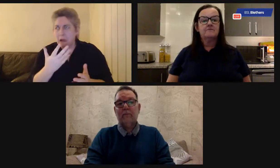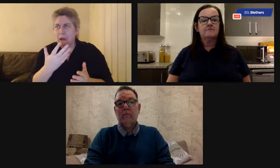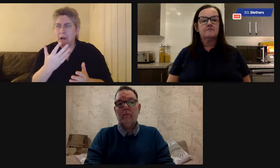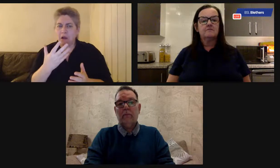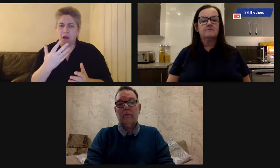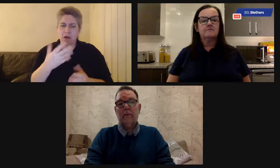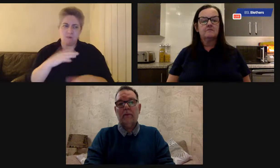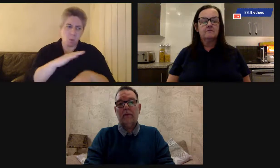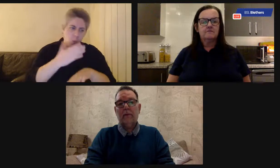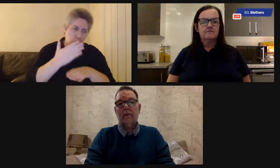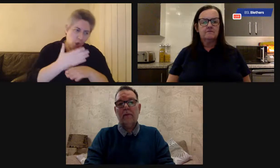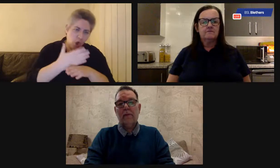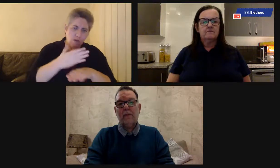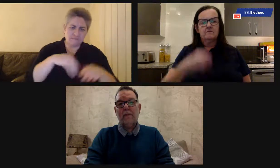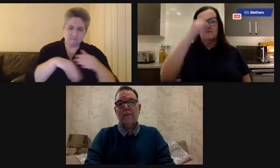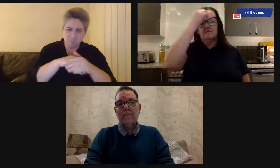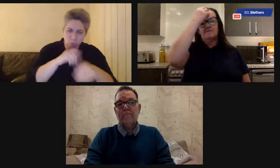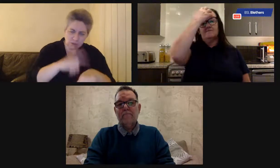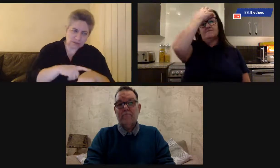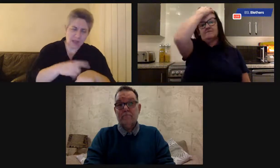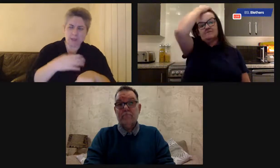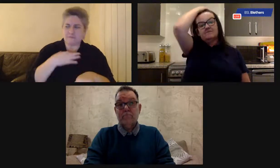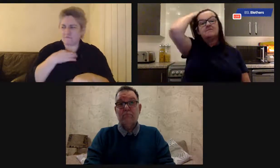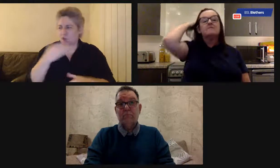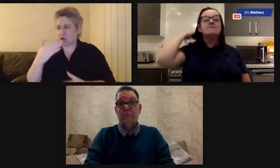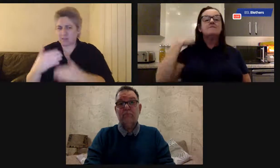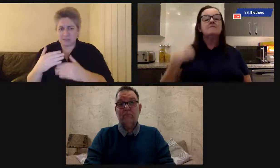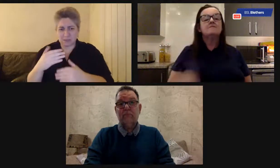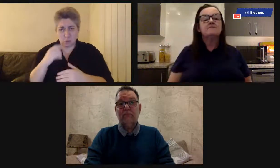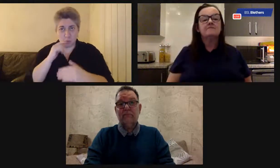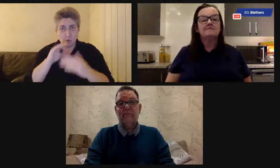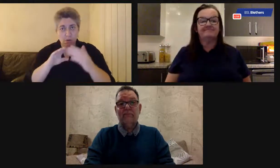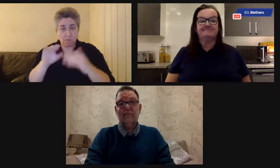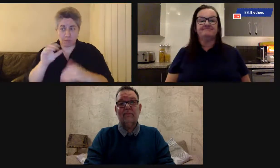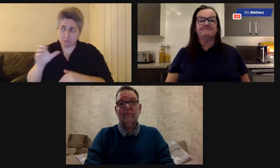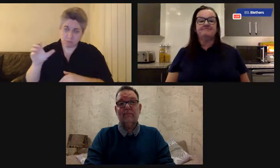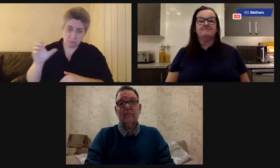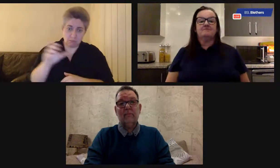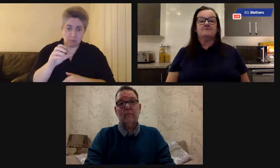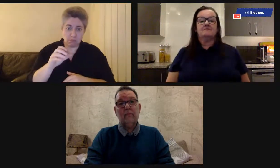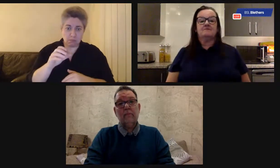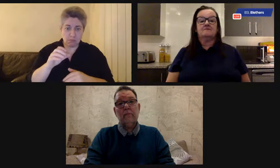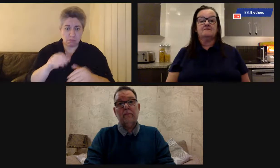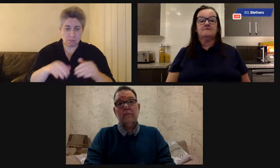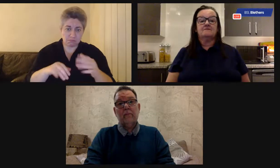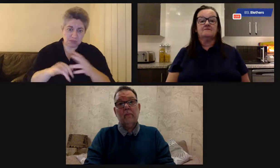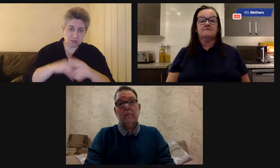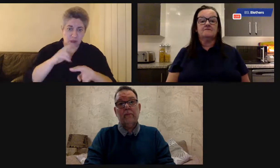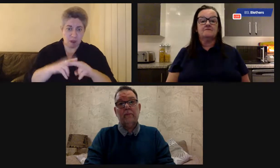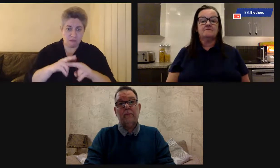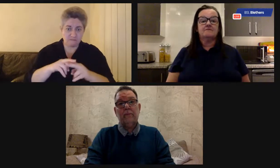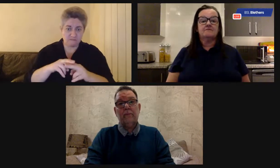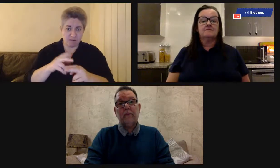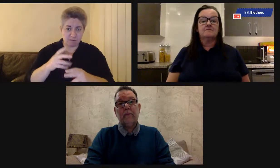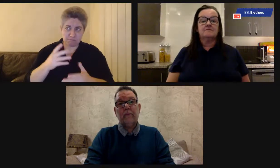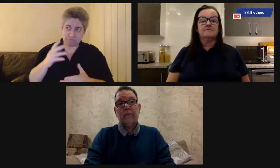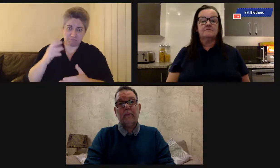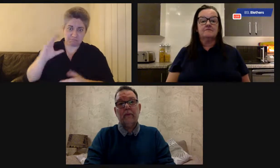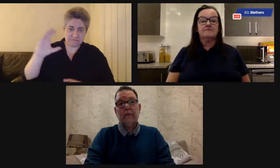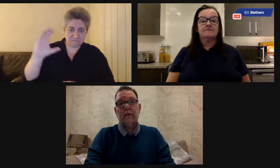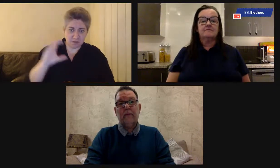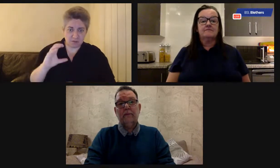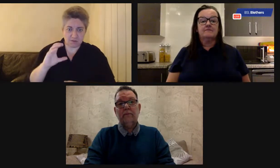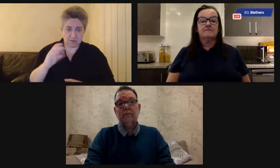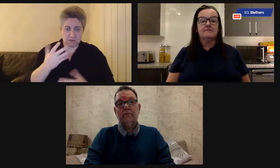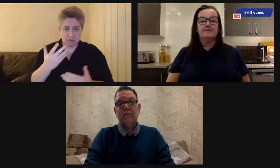So, as Joe said, his future, he would love to just